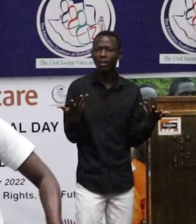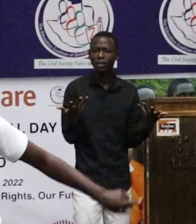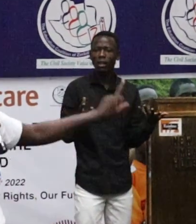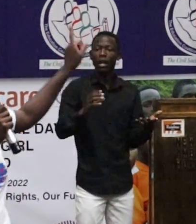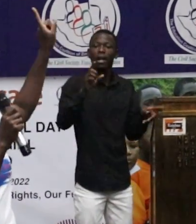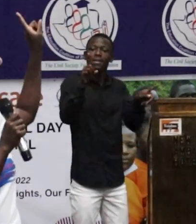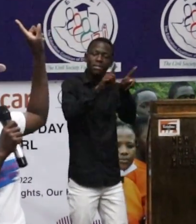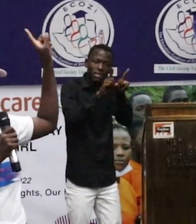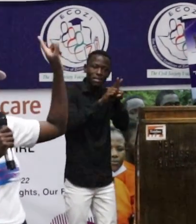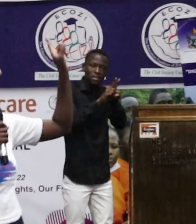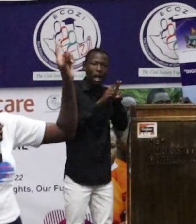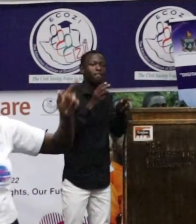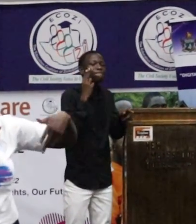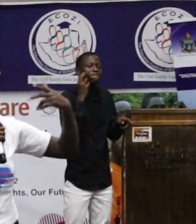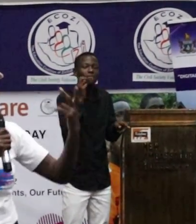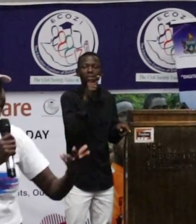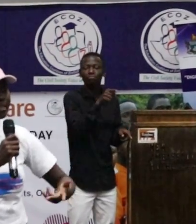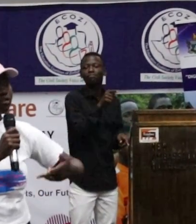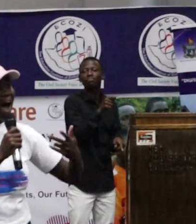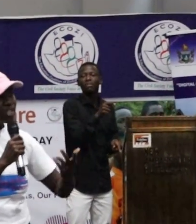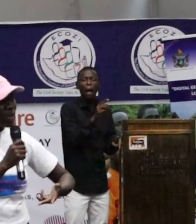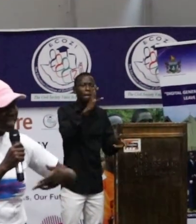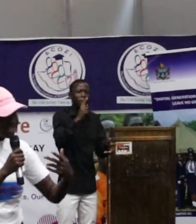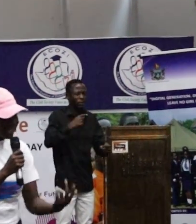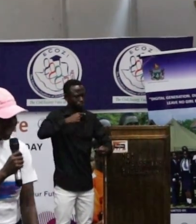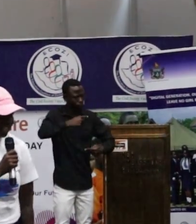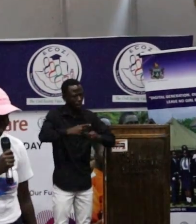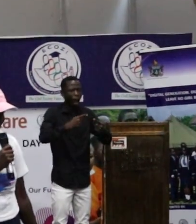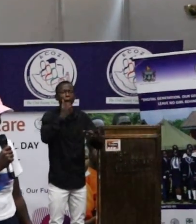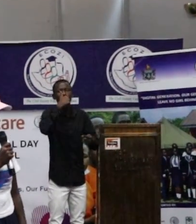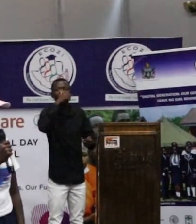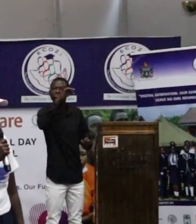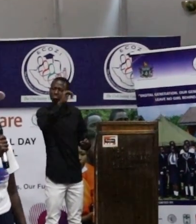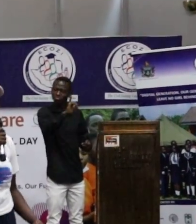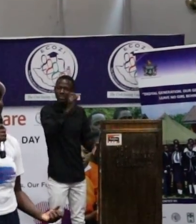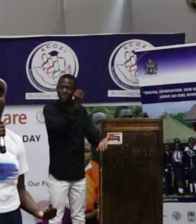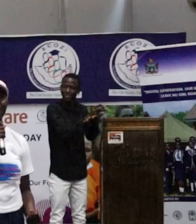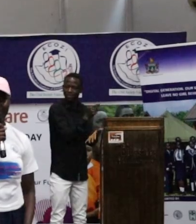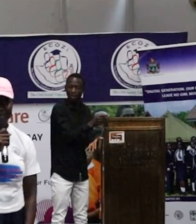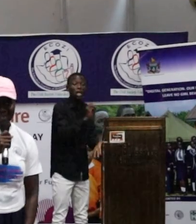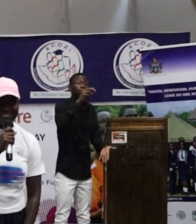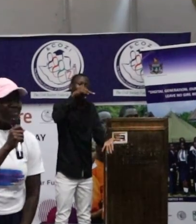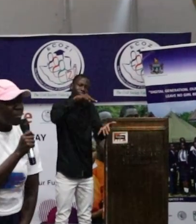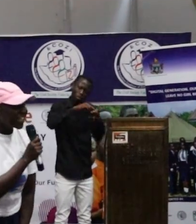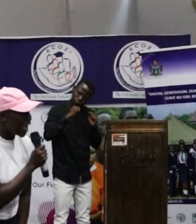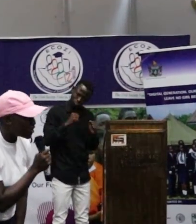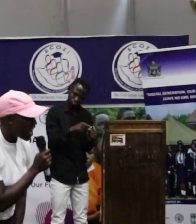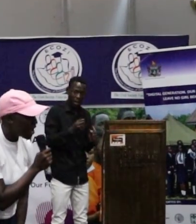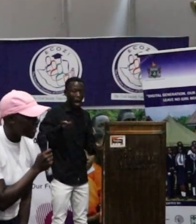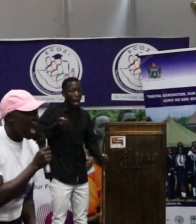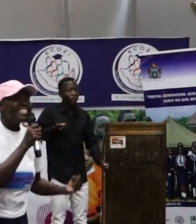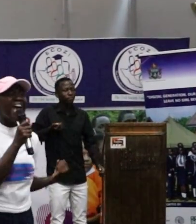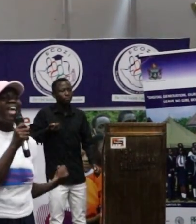France doesn't meet in one day, but it took years of hard work and dedication. So stand up, Zimbabwean